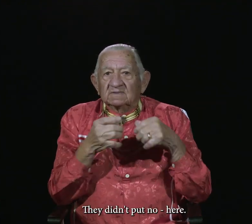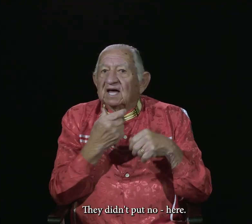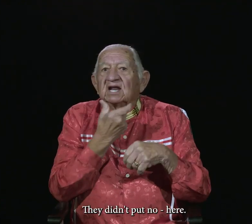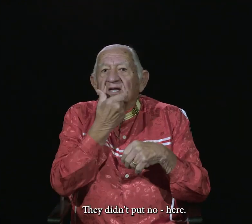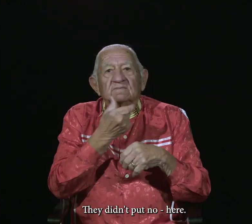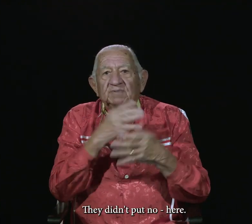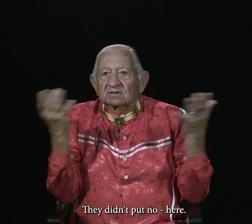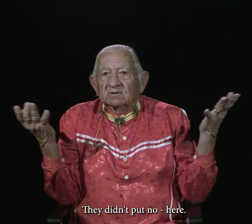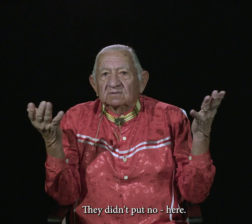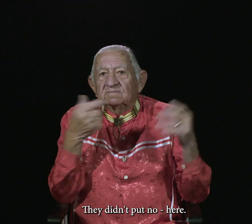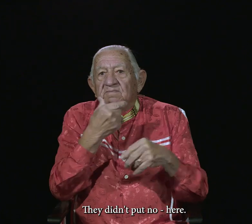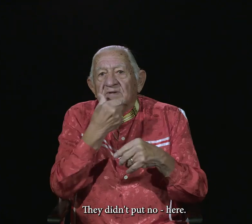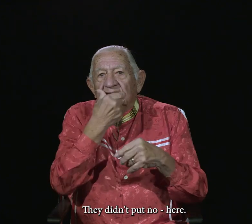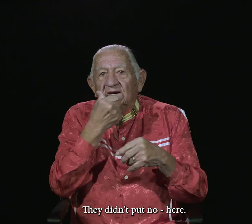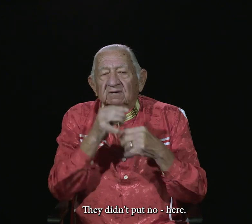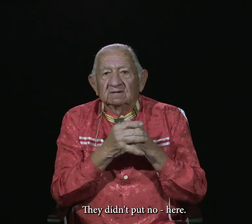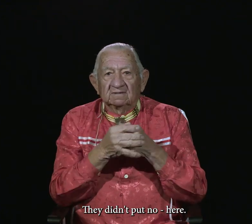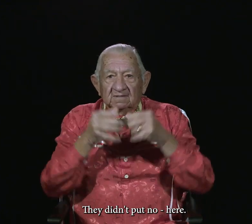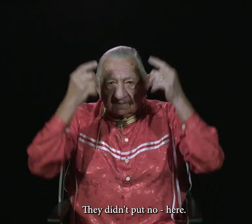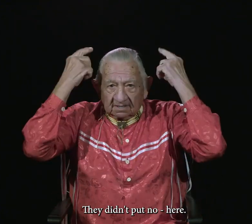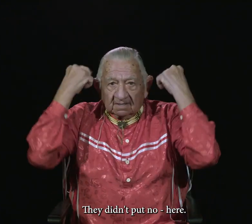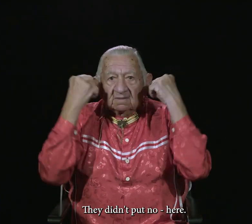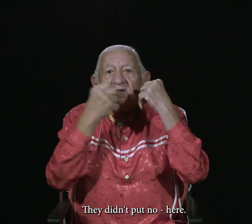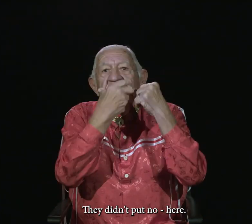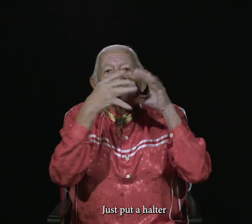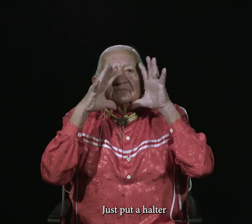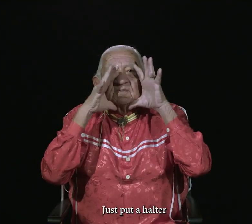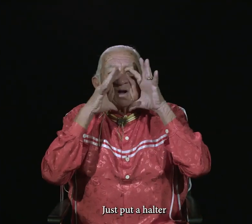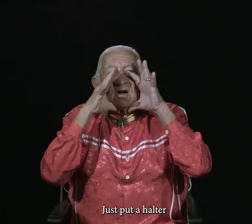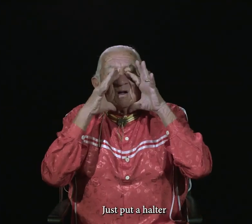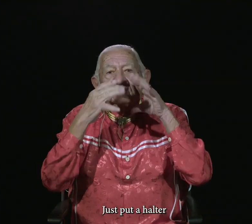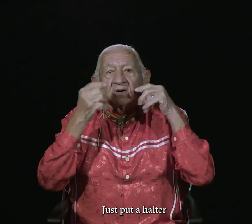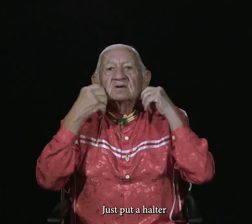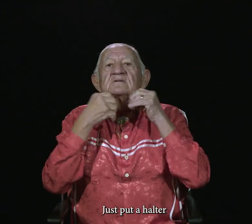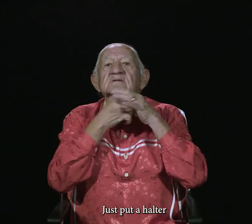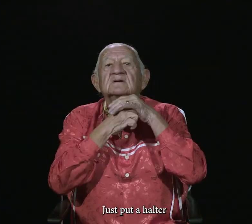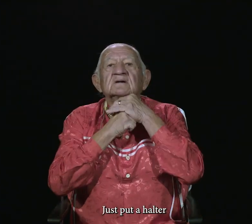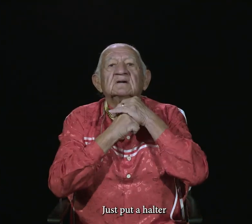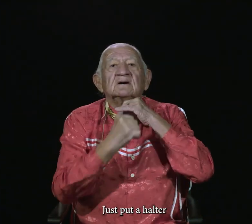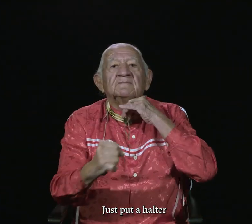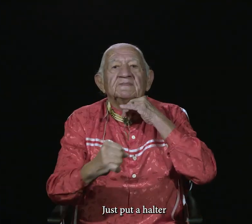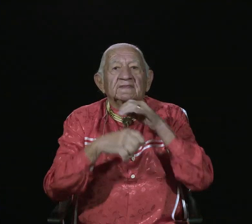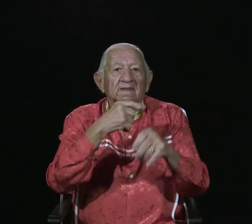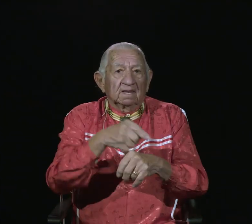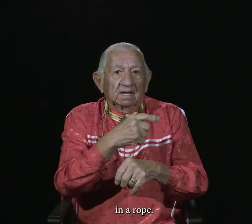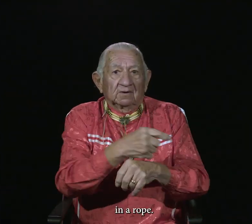They didn't put no, here, just put a halter in a